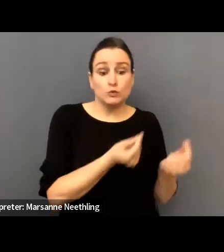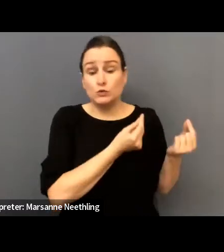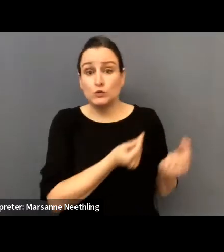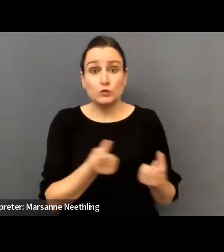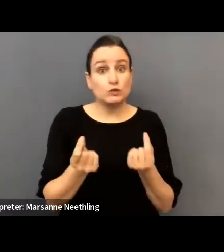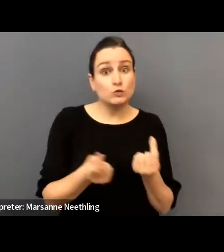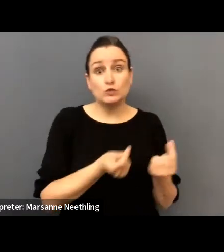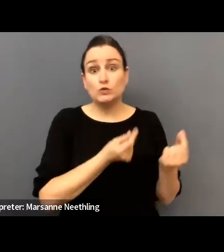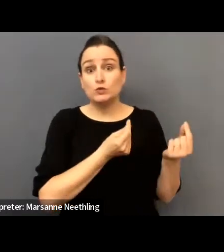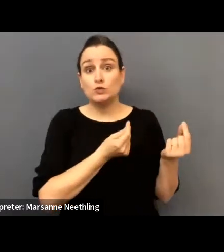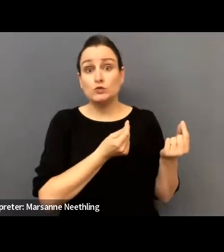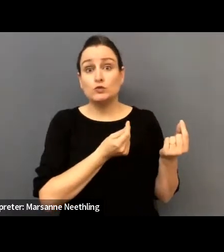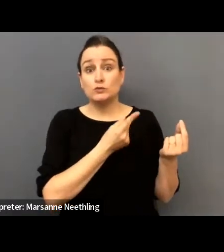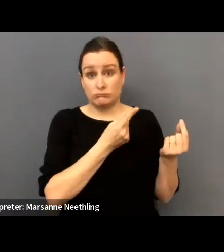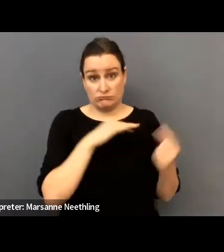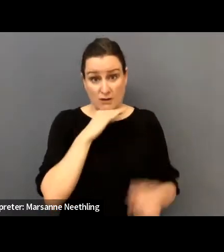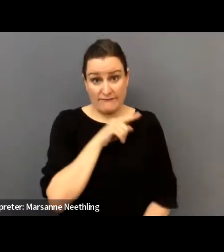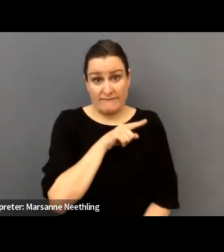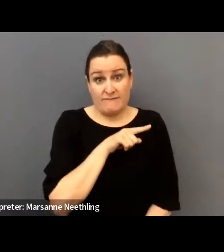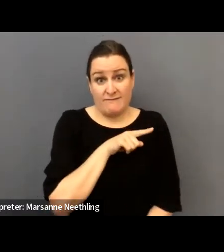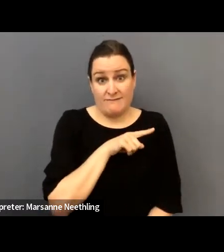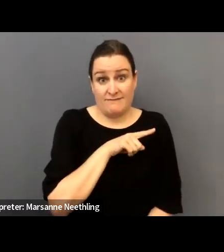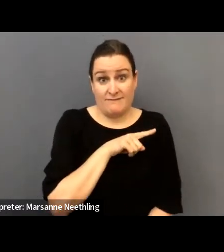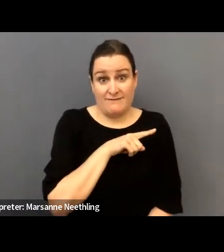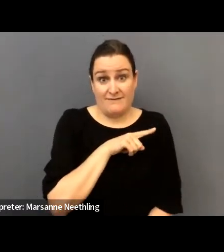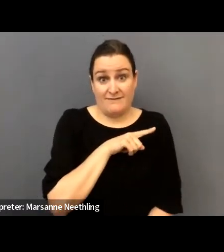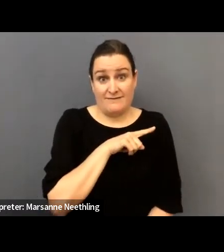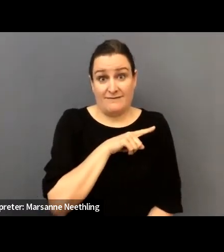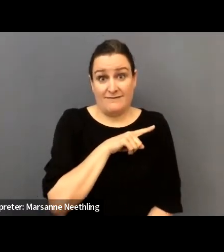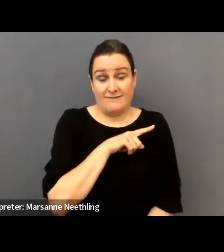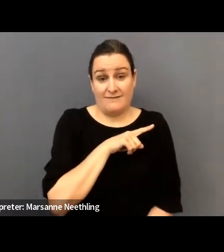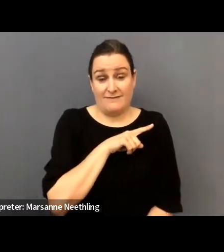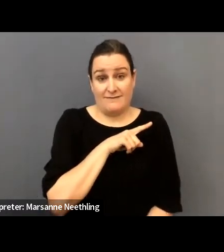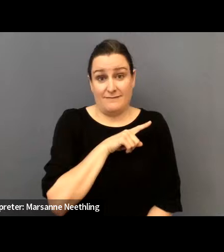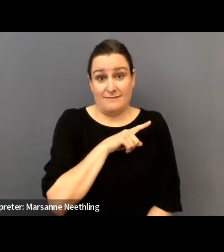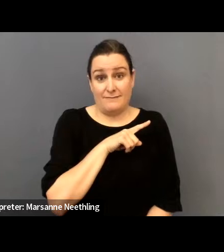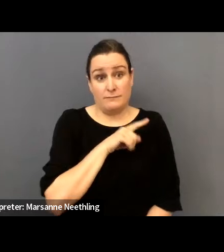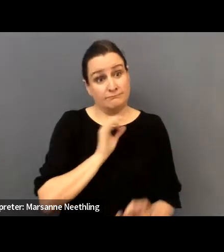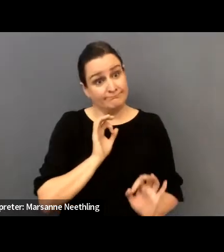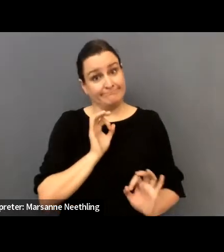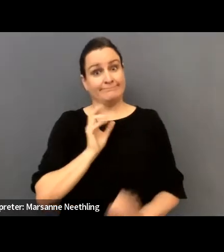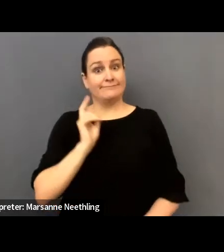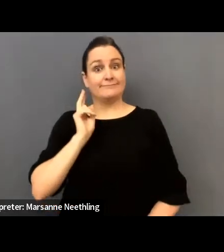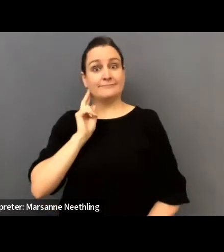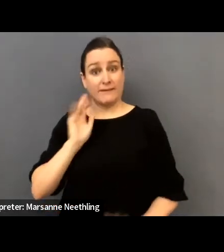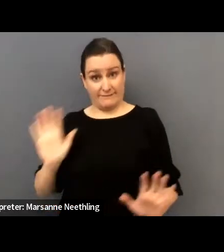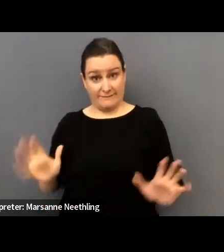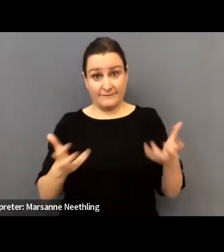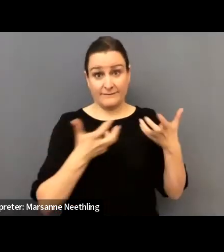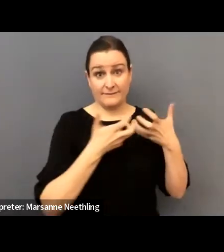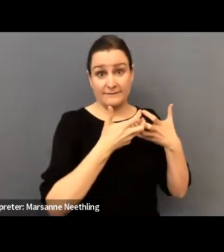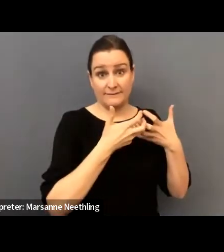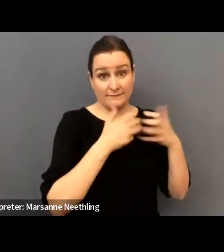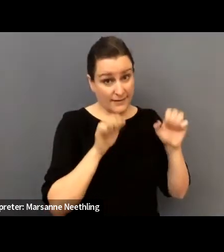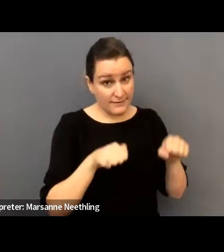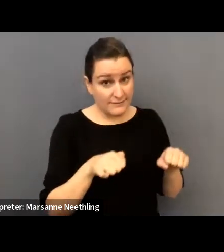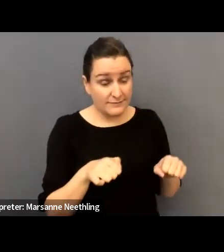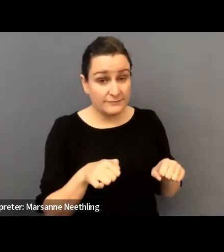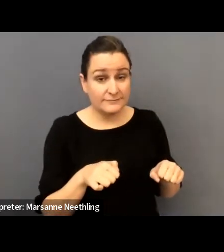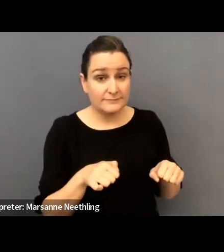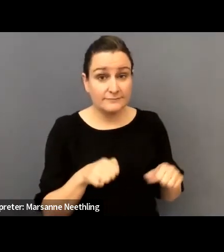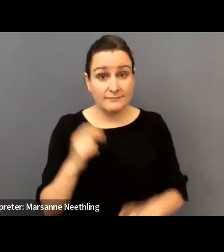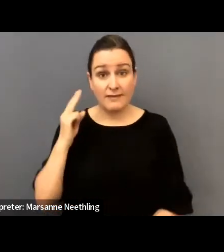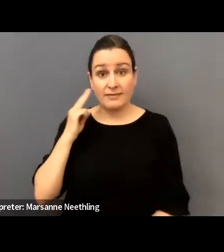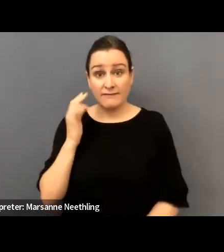equitable enough to ensure that students who are deaf are able to access and